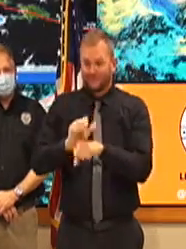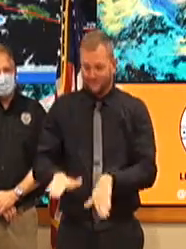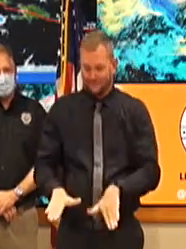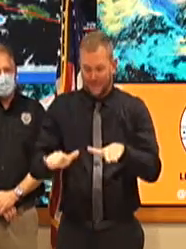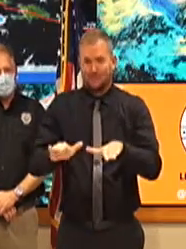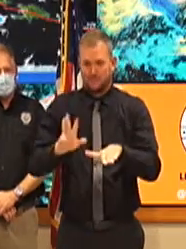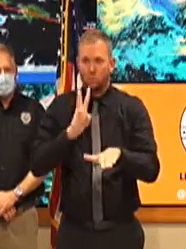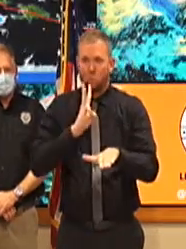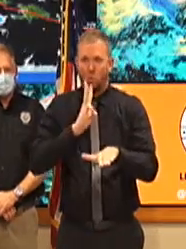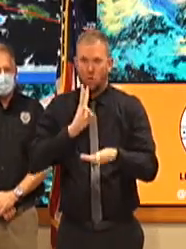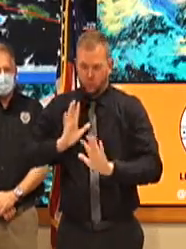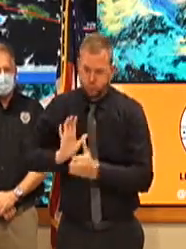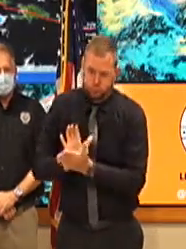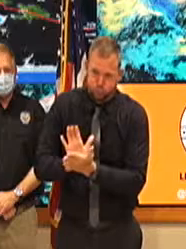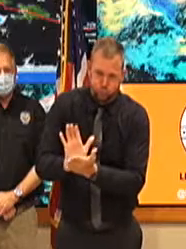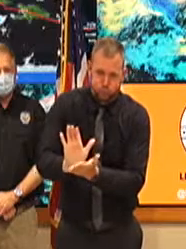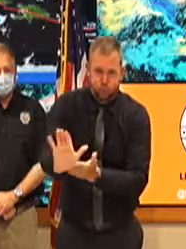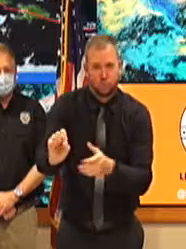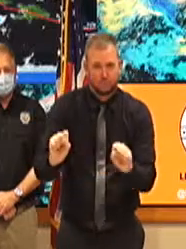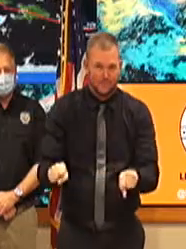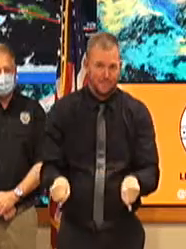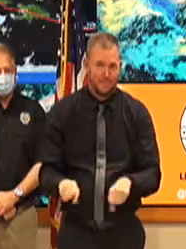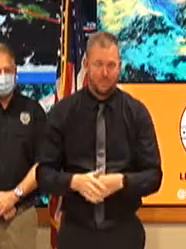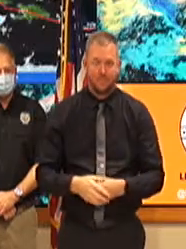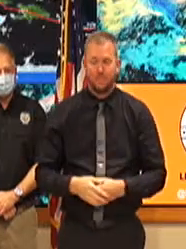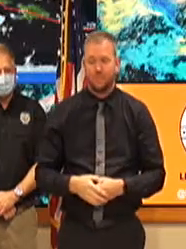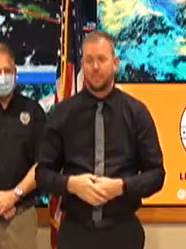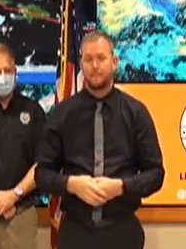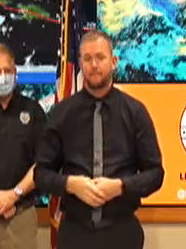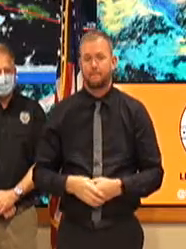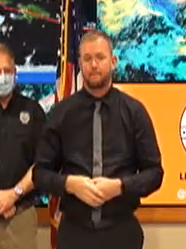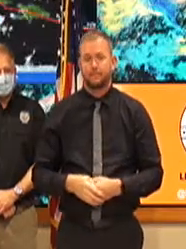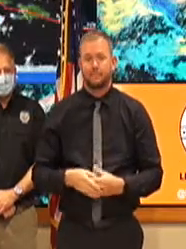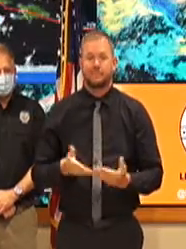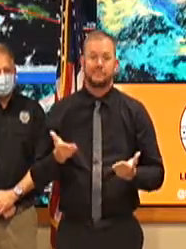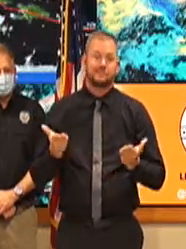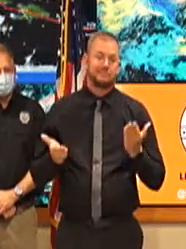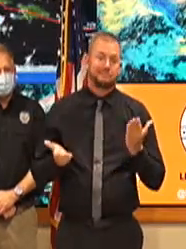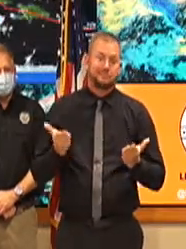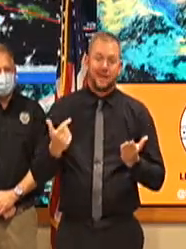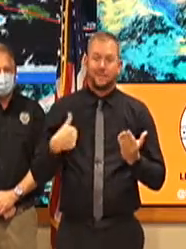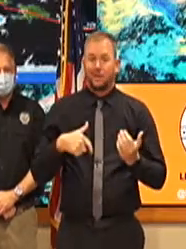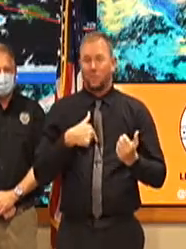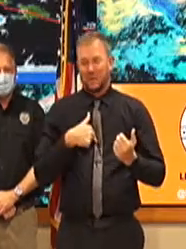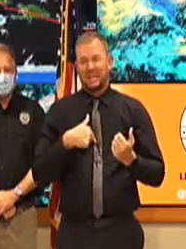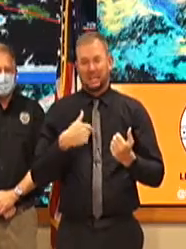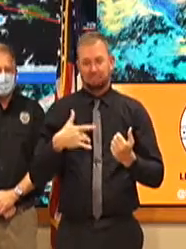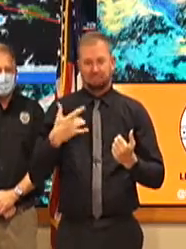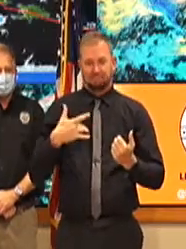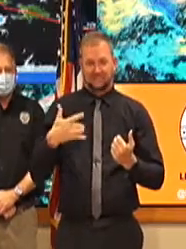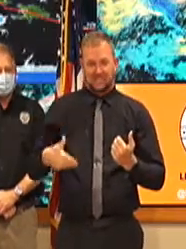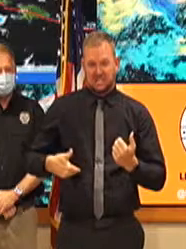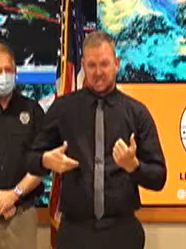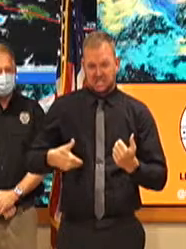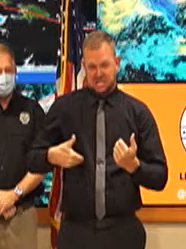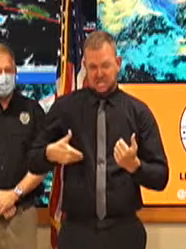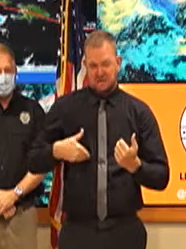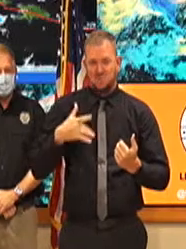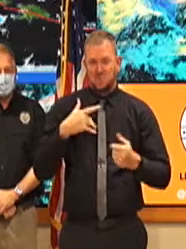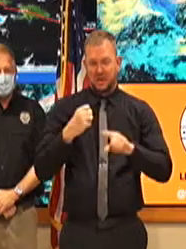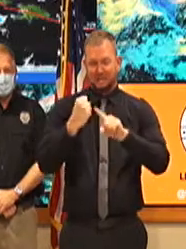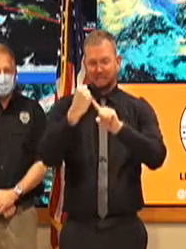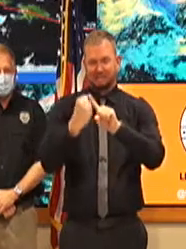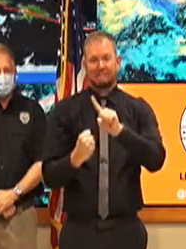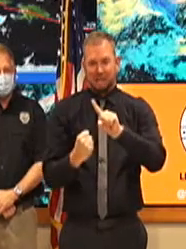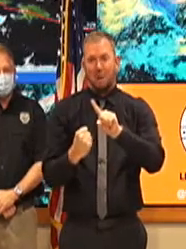looking at that potential surge above the ground on the east side of Harris County. A worst case, but certainly possible